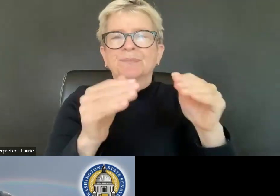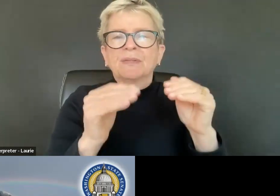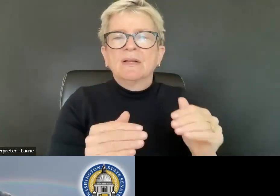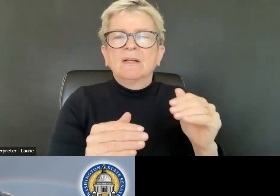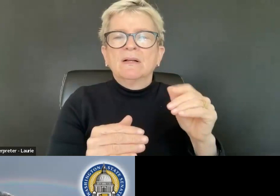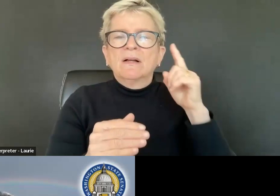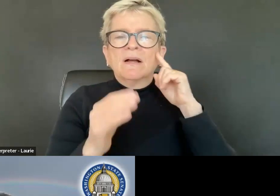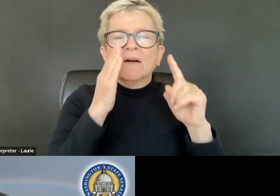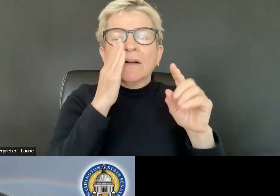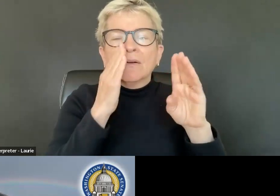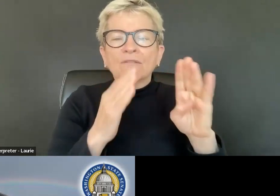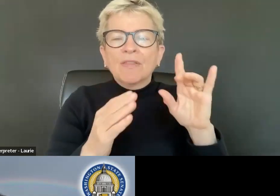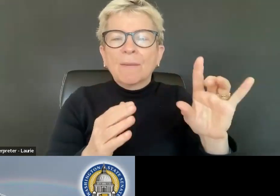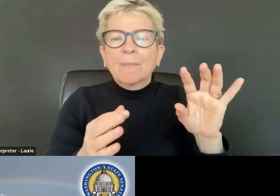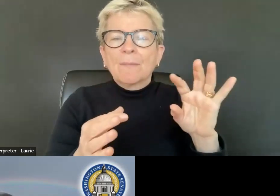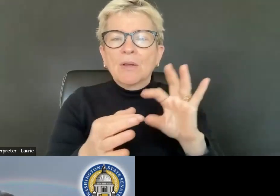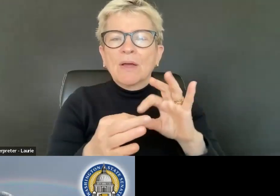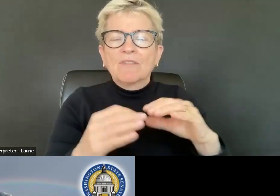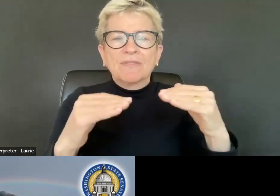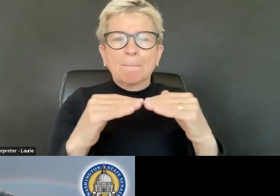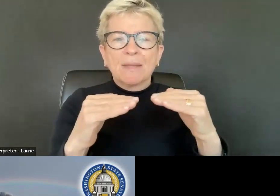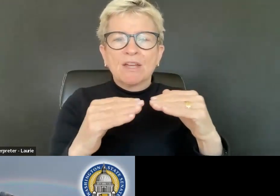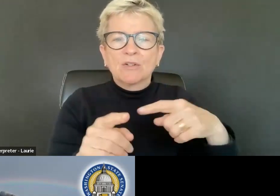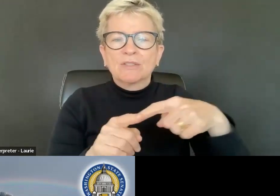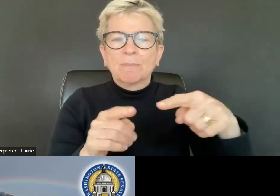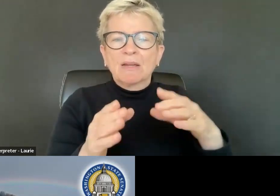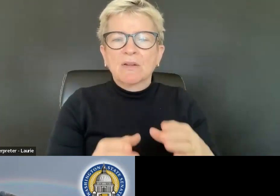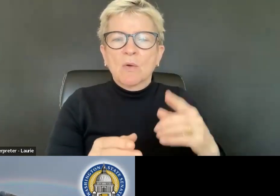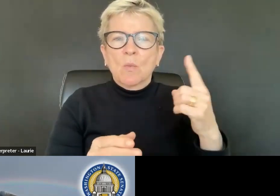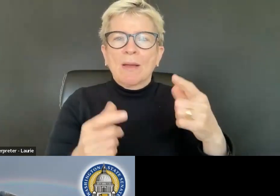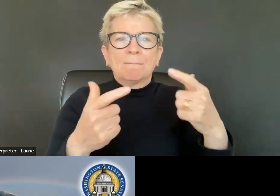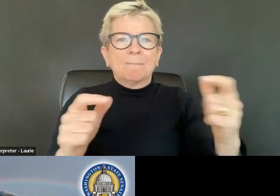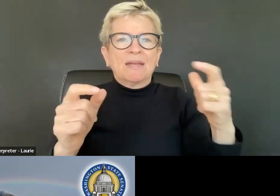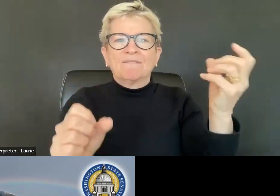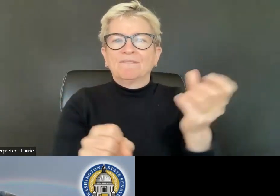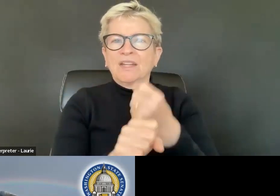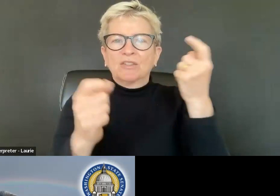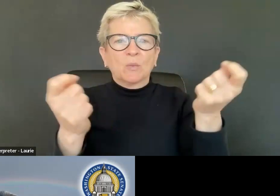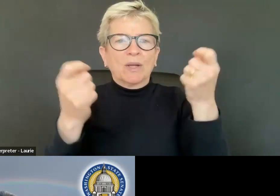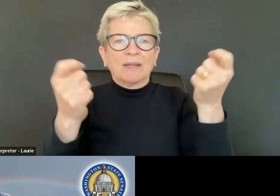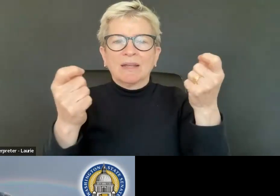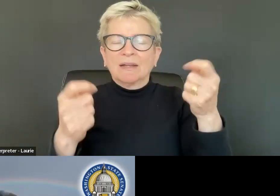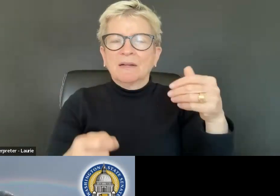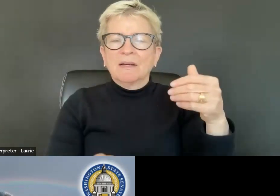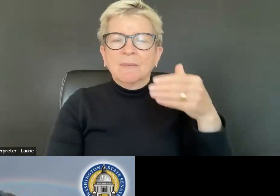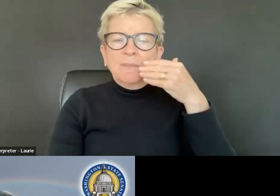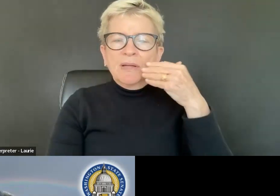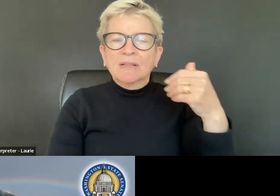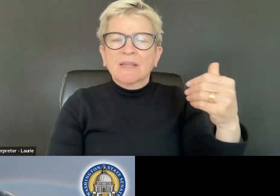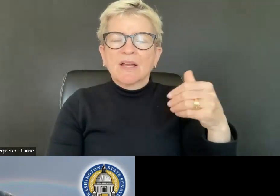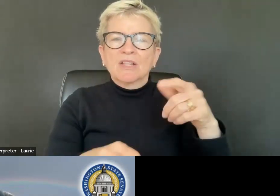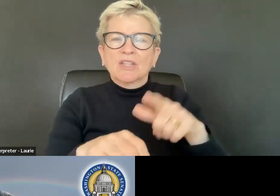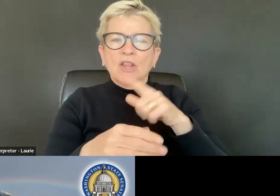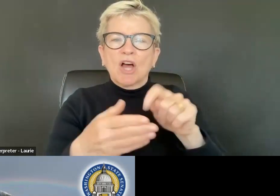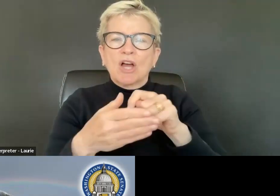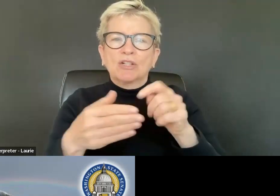the bill of related to peer specialists, one big victory is their ability to bill. It's a long-term